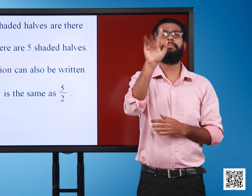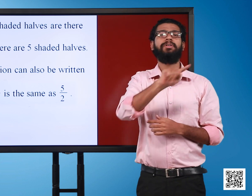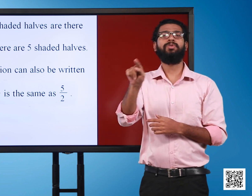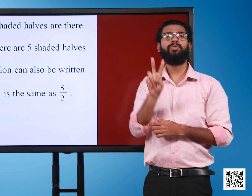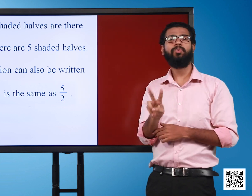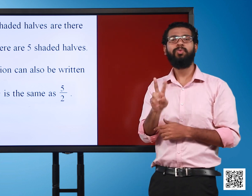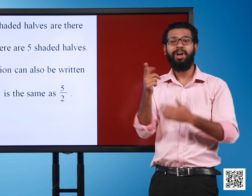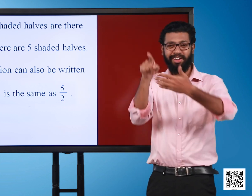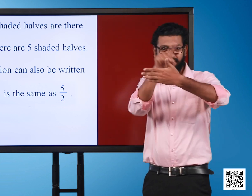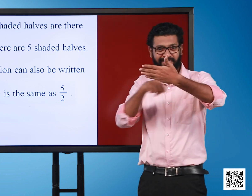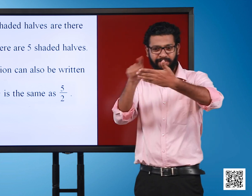2.